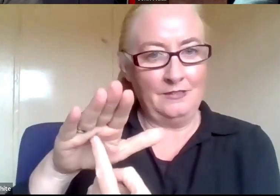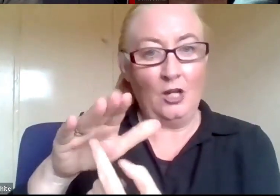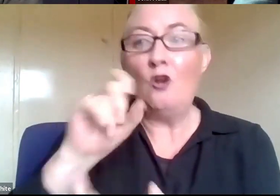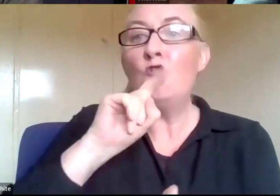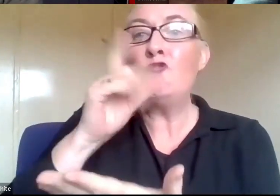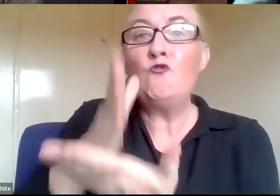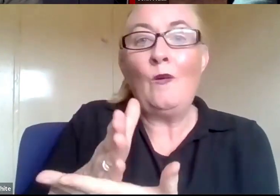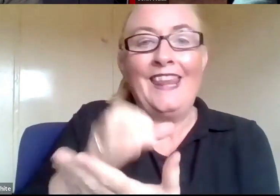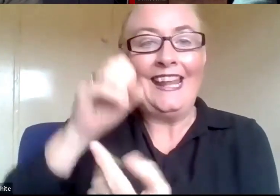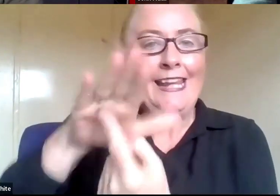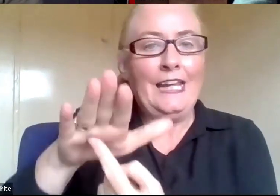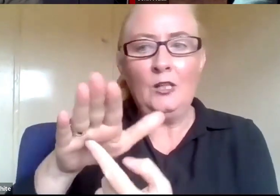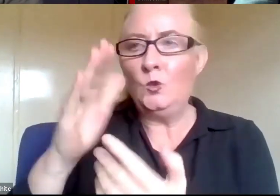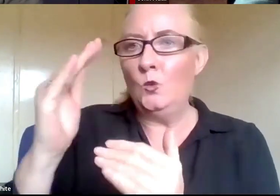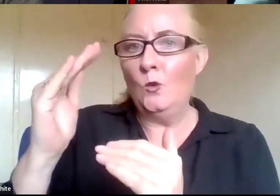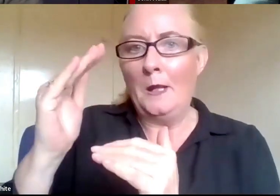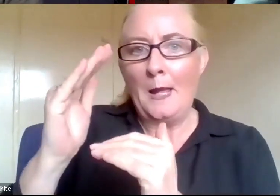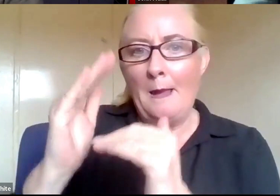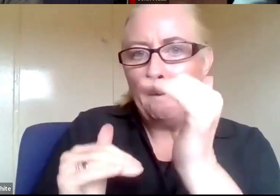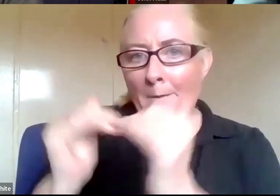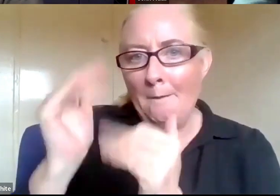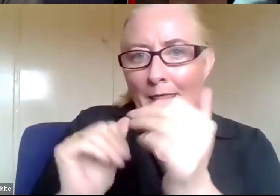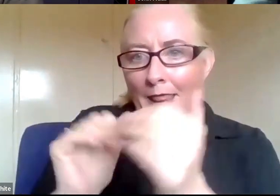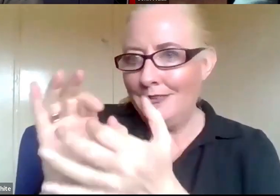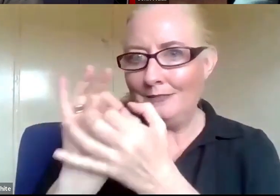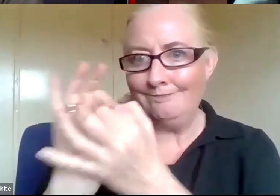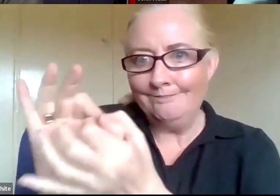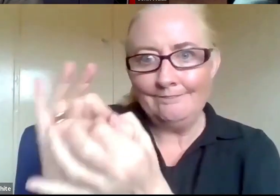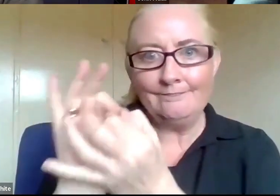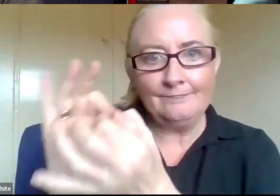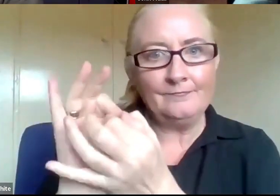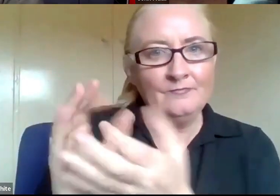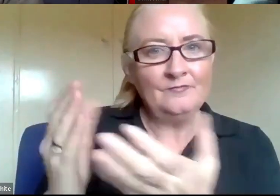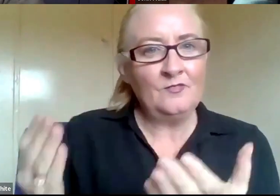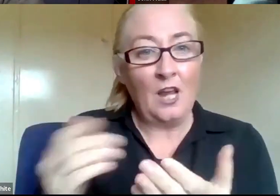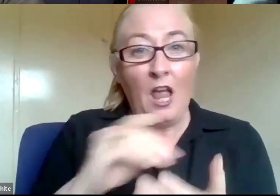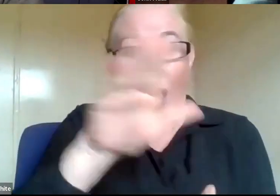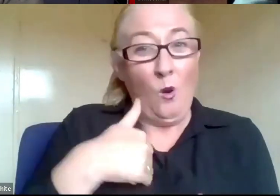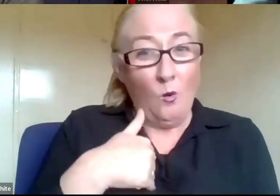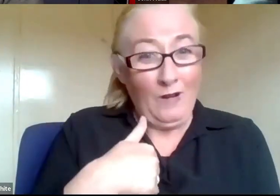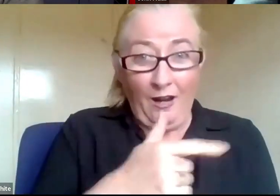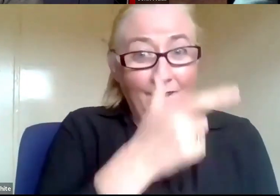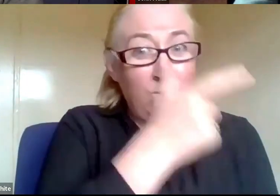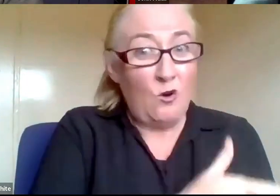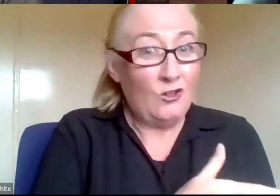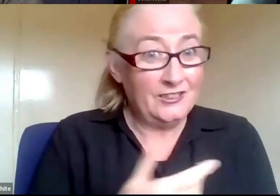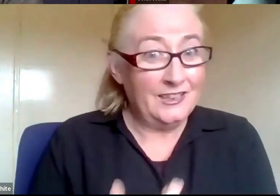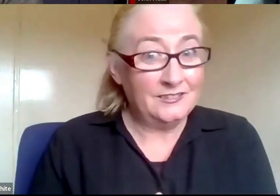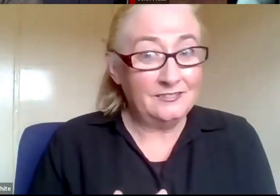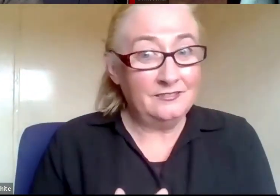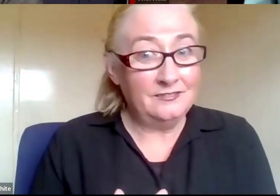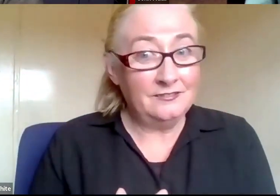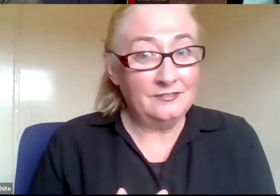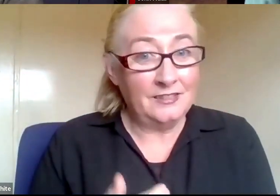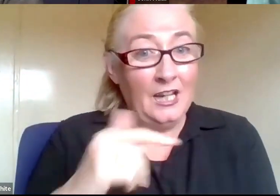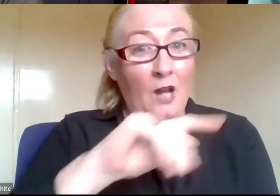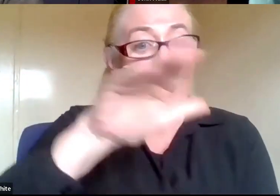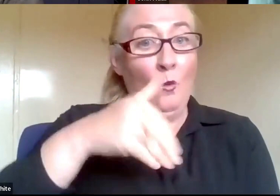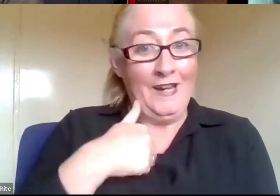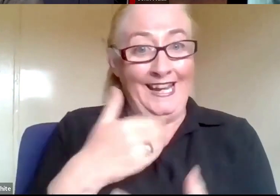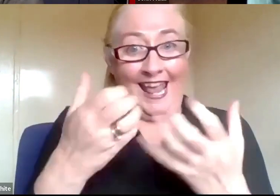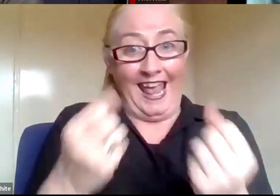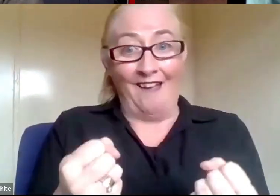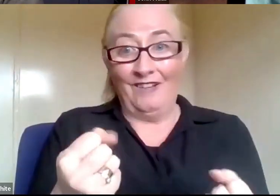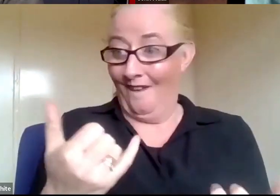leaders. And we're fortunate that we've made advances in that area. And we have the capability of doing